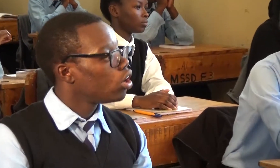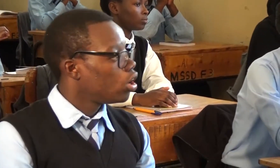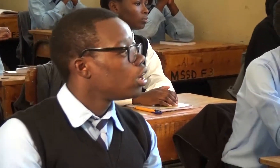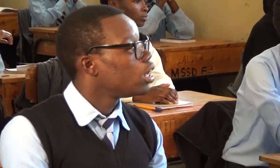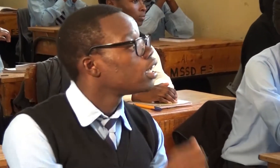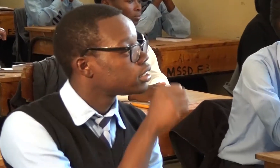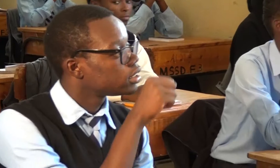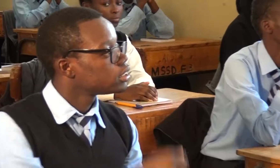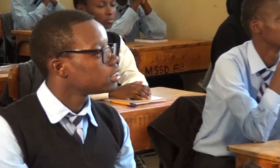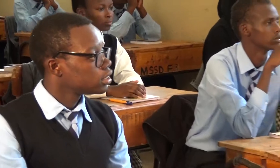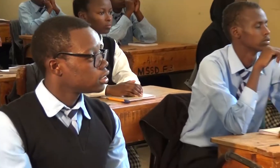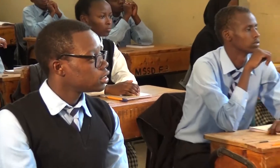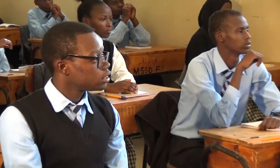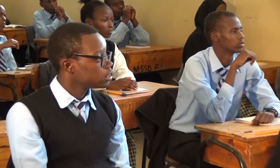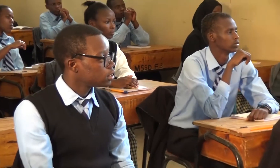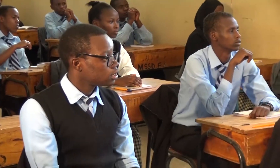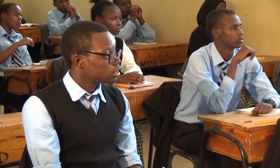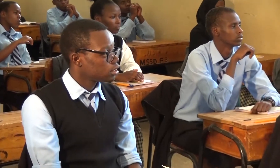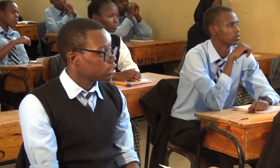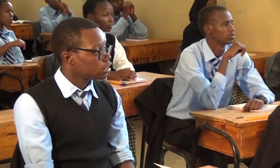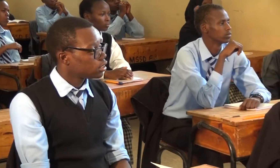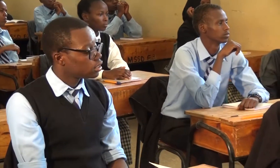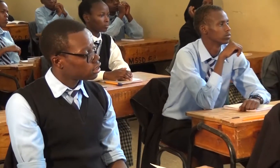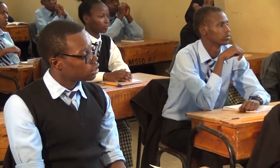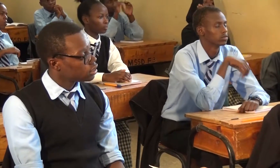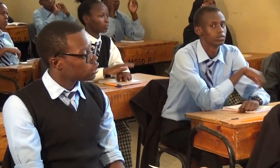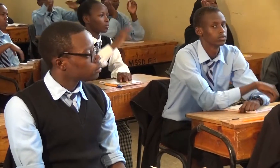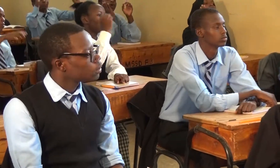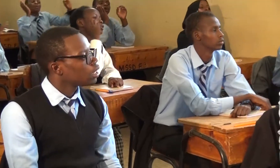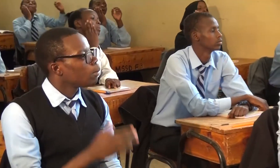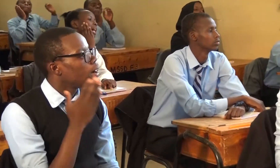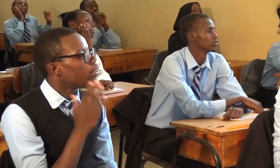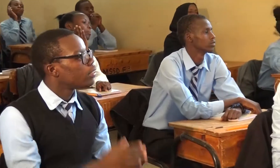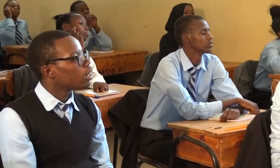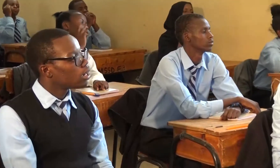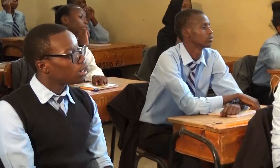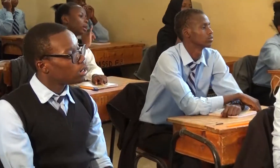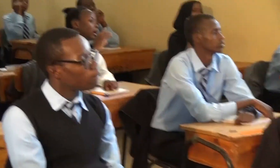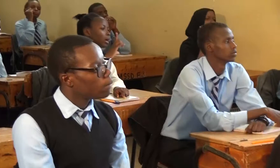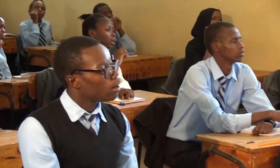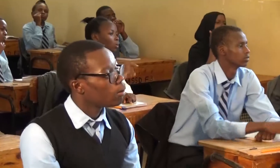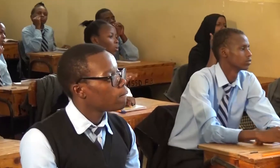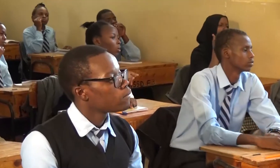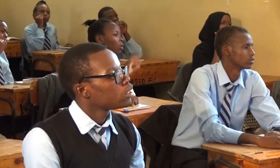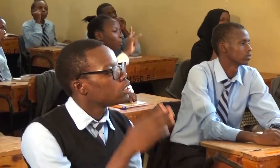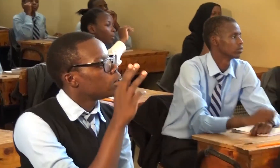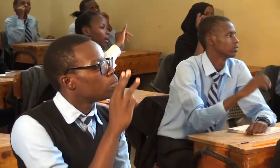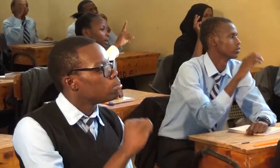Ole. Yeah. And four we have Mama.